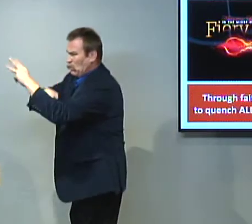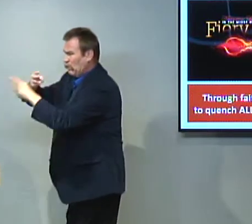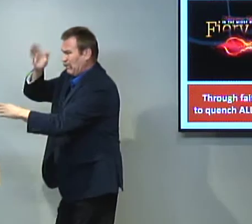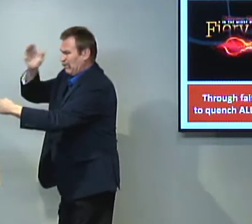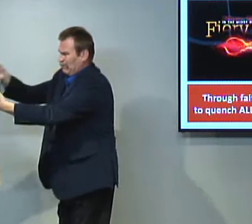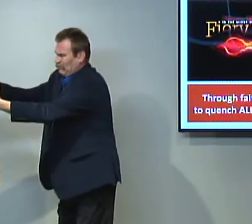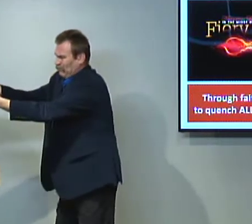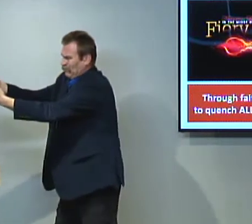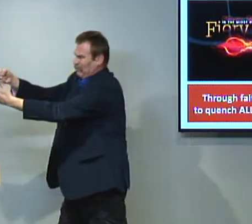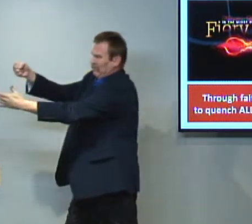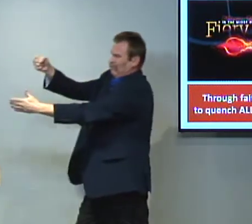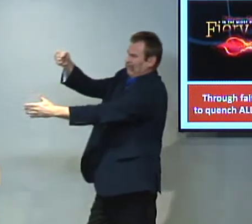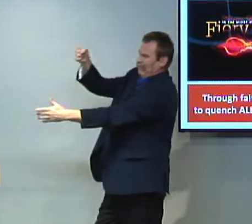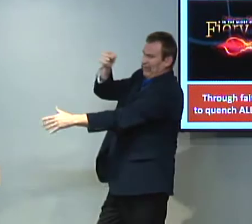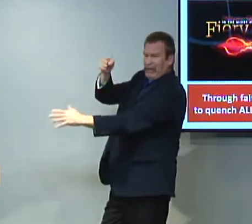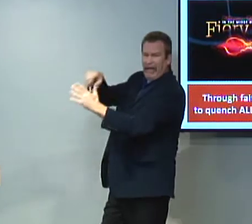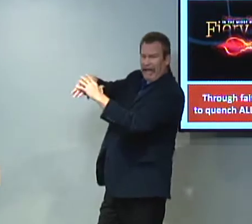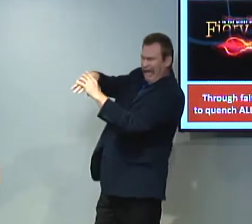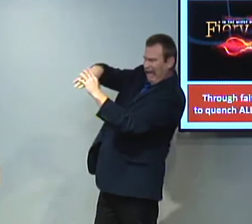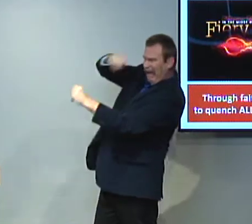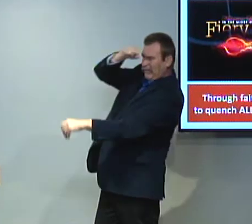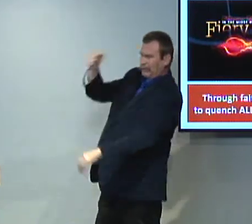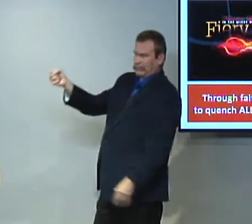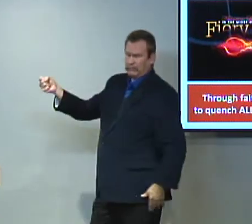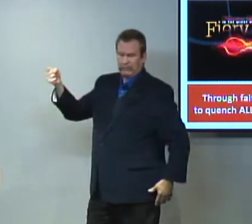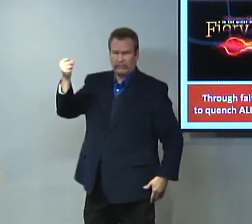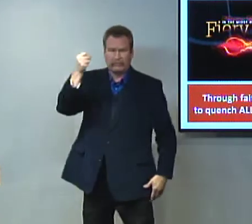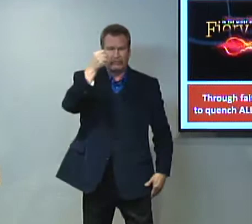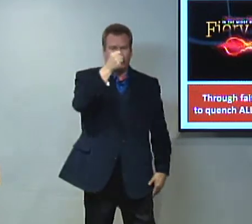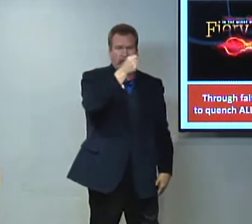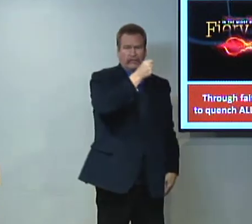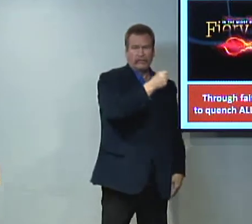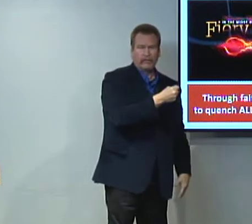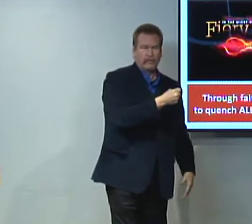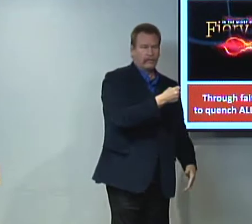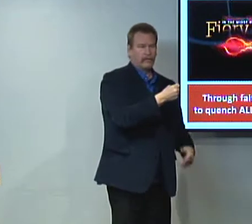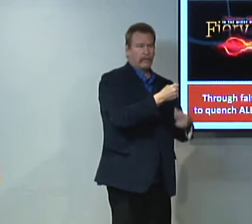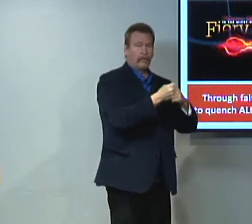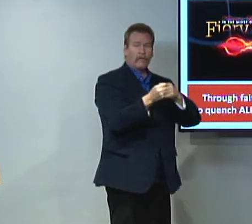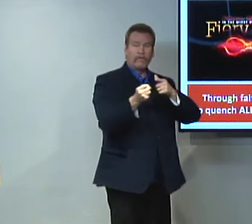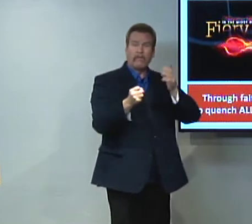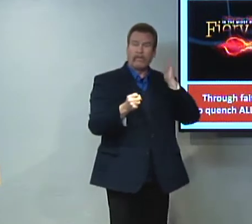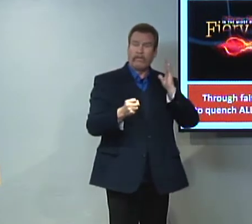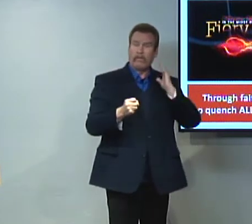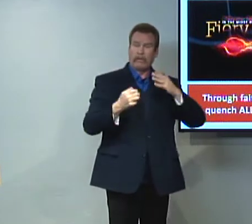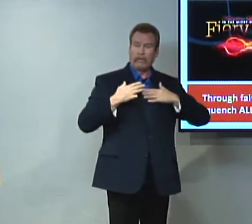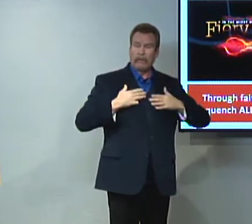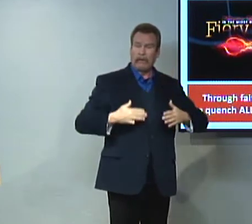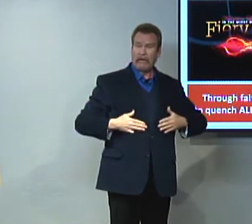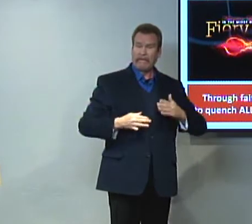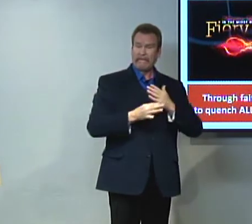You know, if we go out into the world wants us to be involved in this, and we are to remove ourselves from these things.